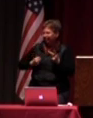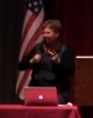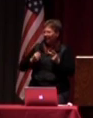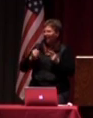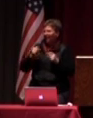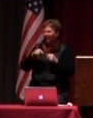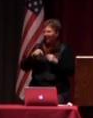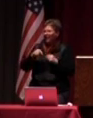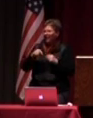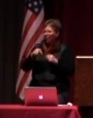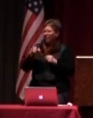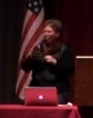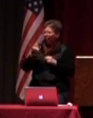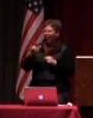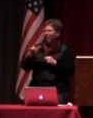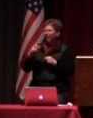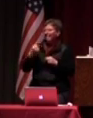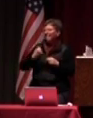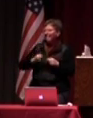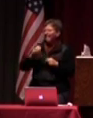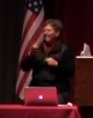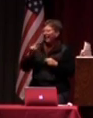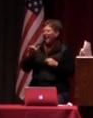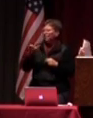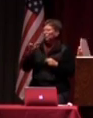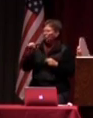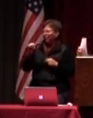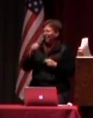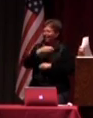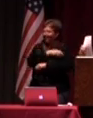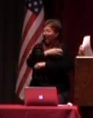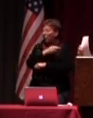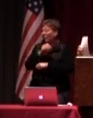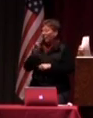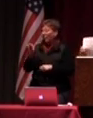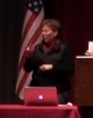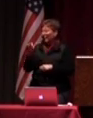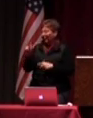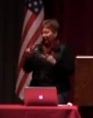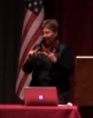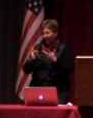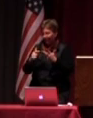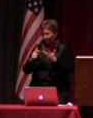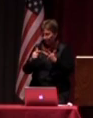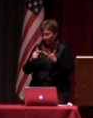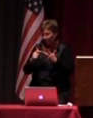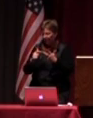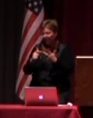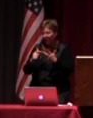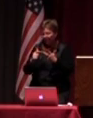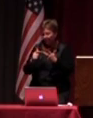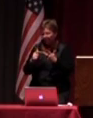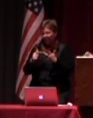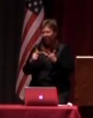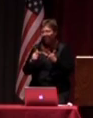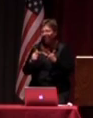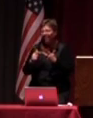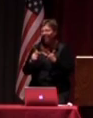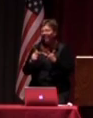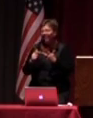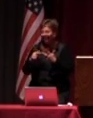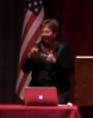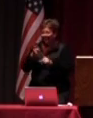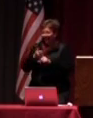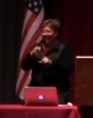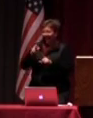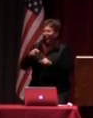The leader was a figure of primal masculine power and even fertility. Third, following from the previous two and crucial, he